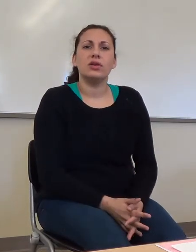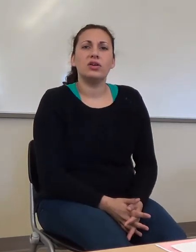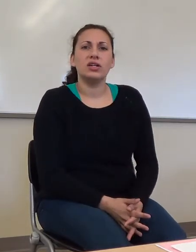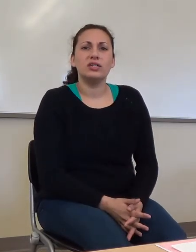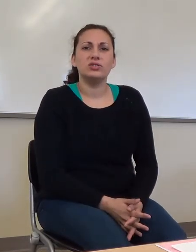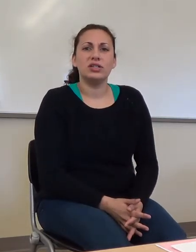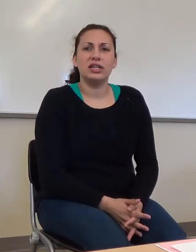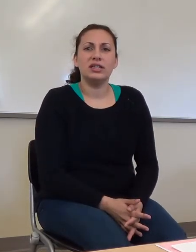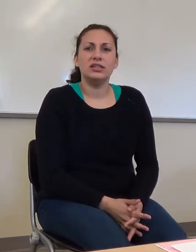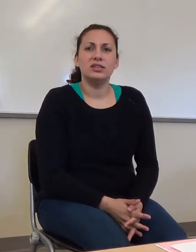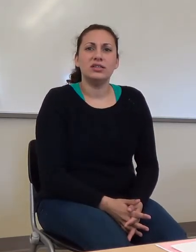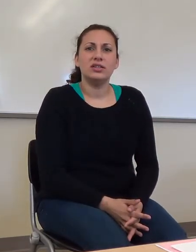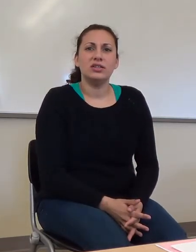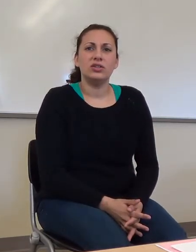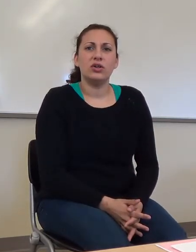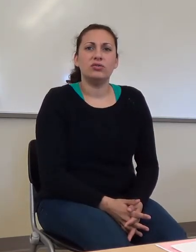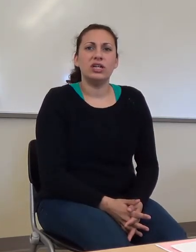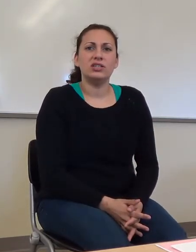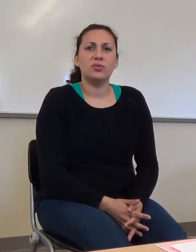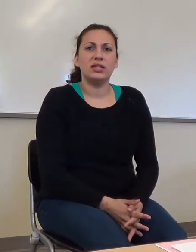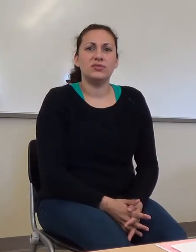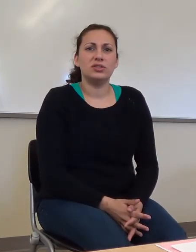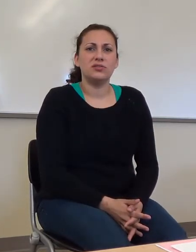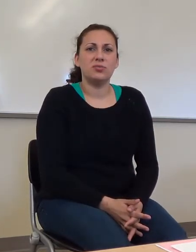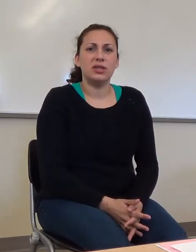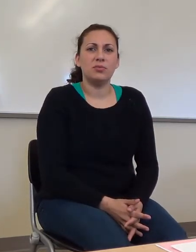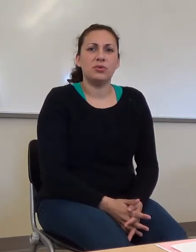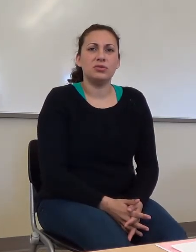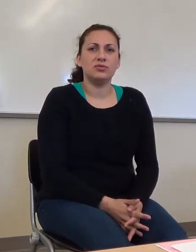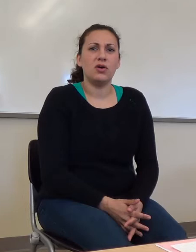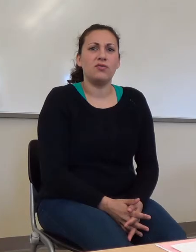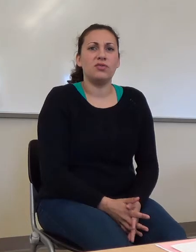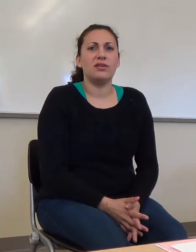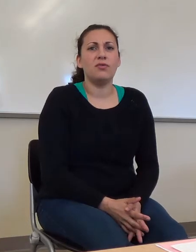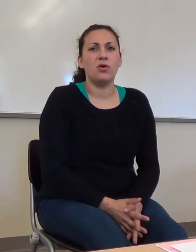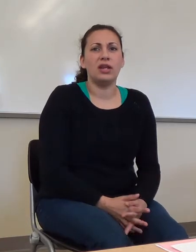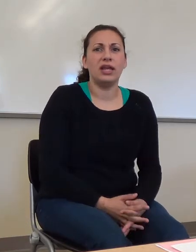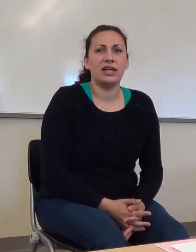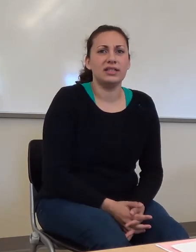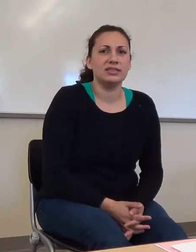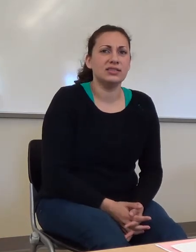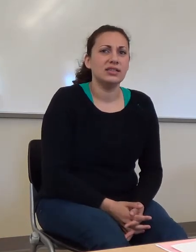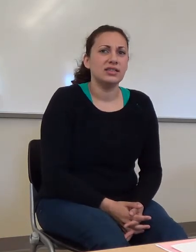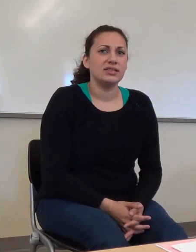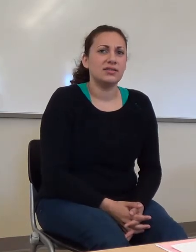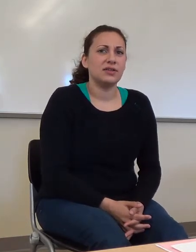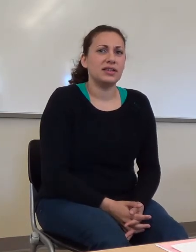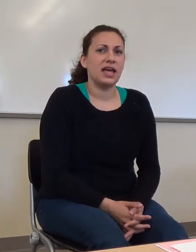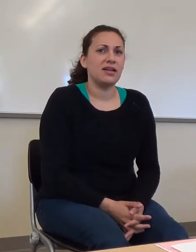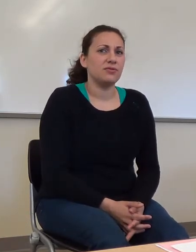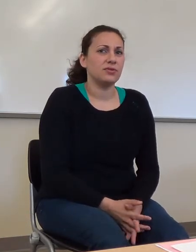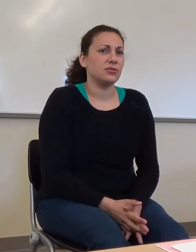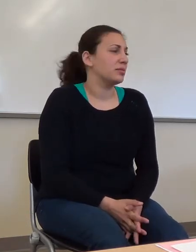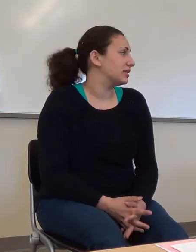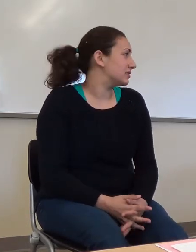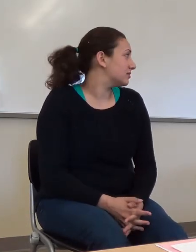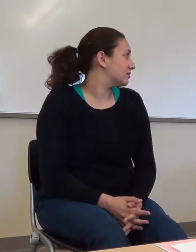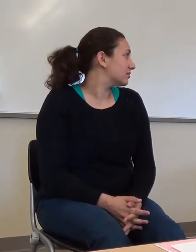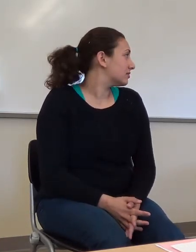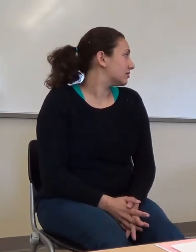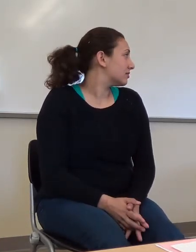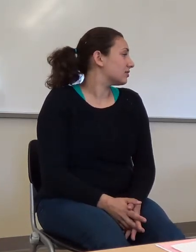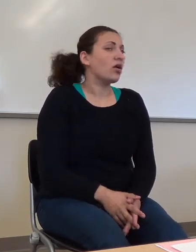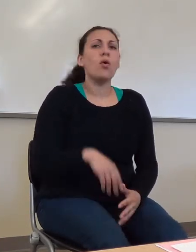movement? like when our country, you know, changed rights for different peoples, like voting and stuff like that Okay. for women.